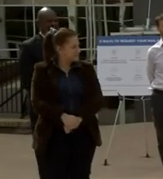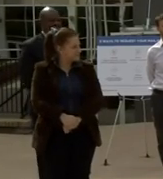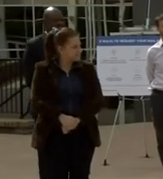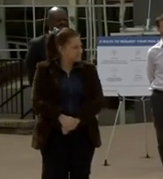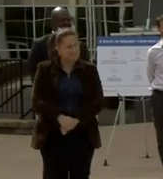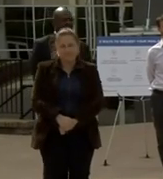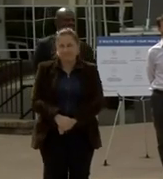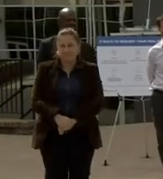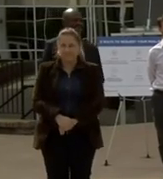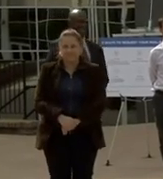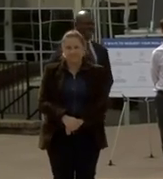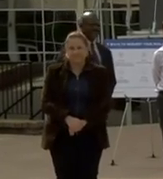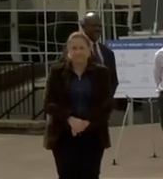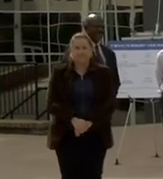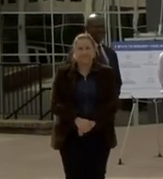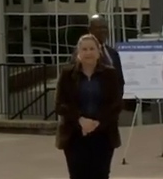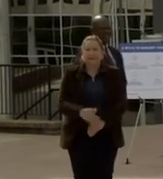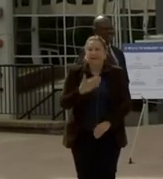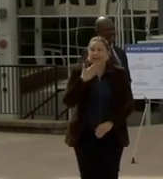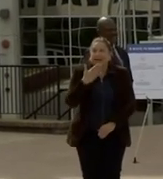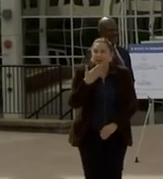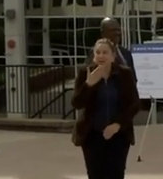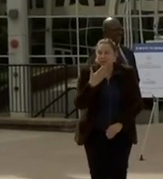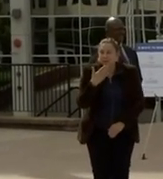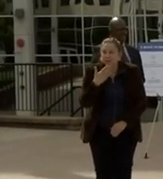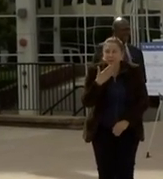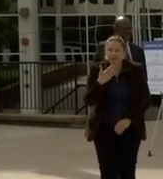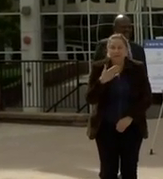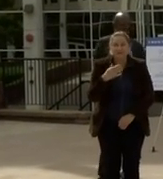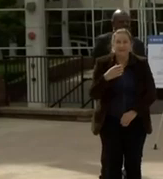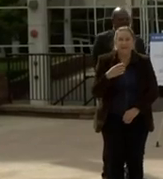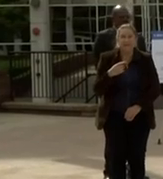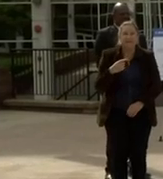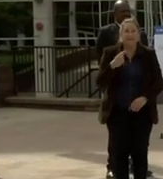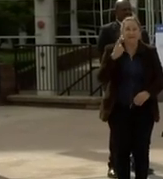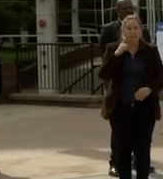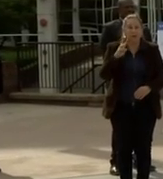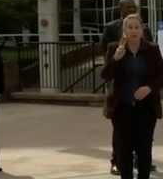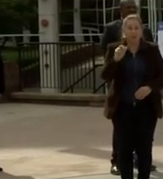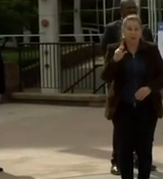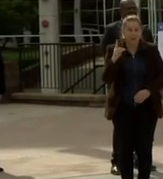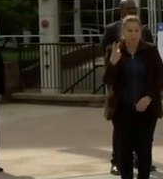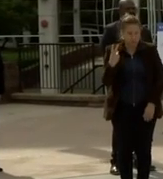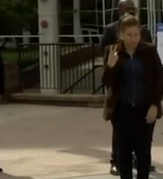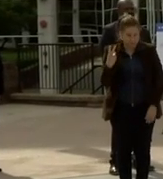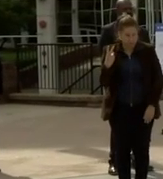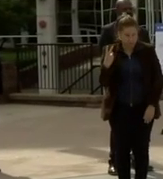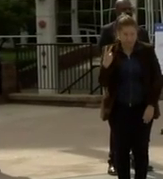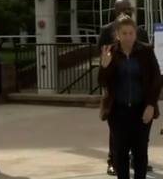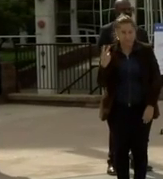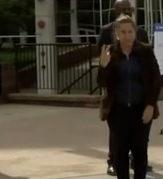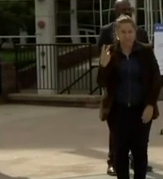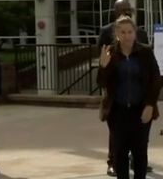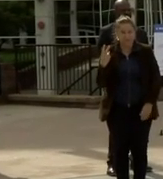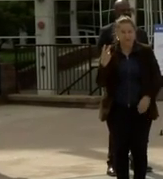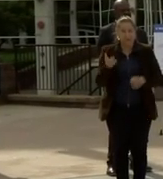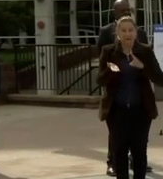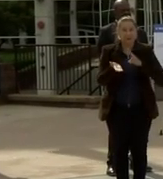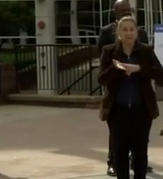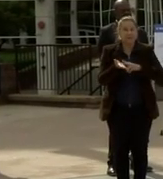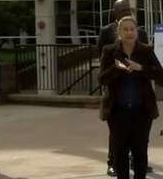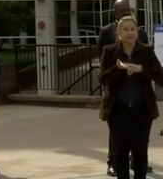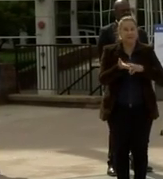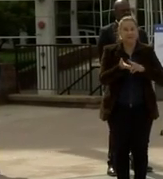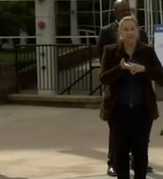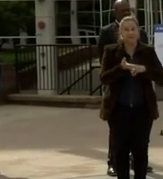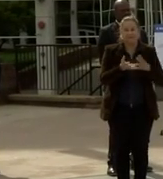Thank you. Just with respect to the Ward 2, petition period is over, but the challenge period ends on